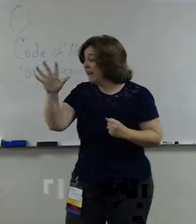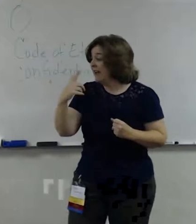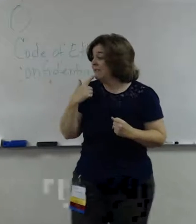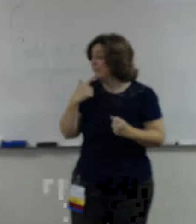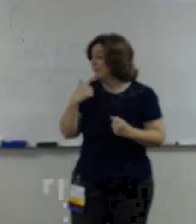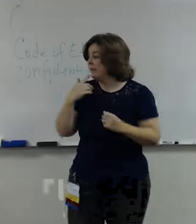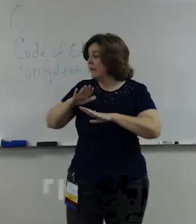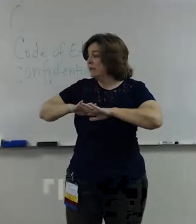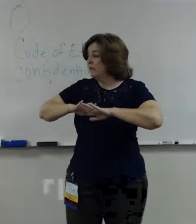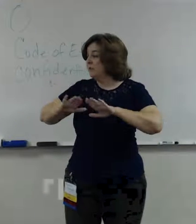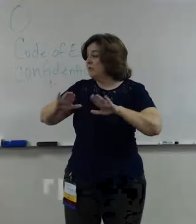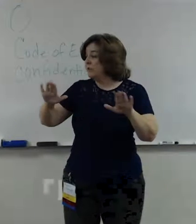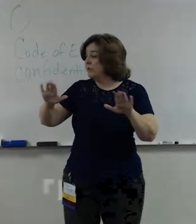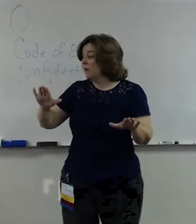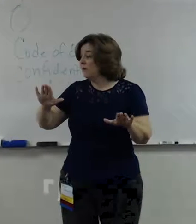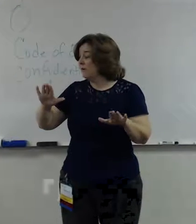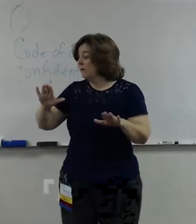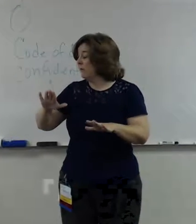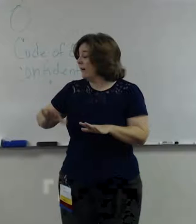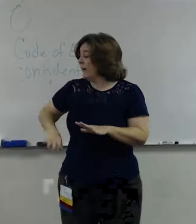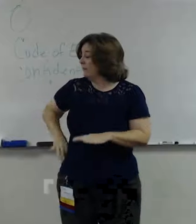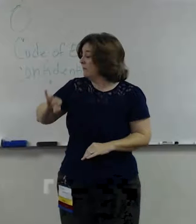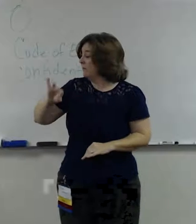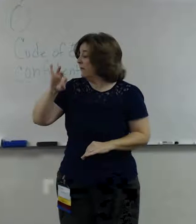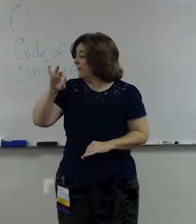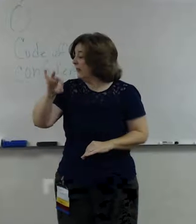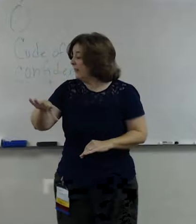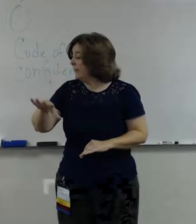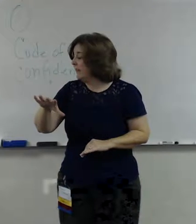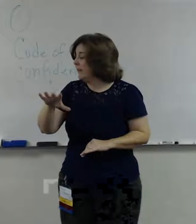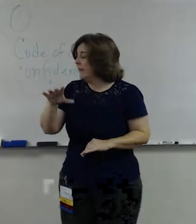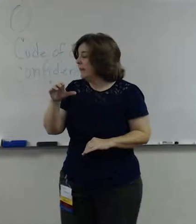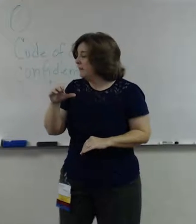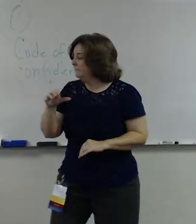2.5 says, don't refrain from providing